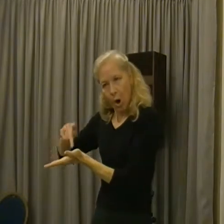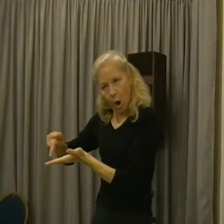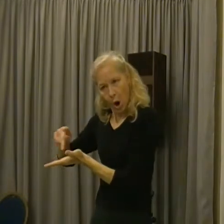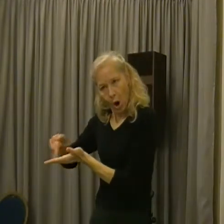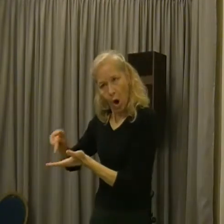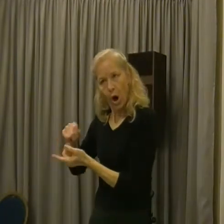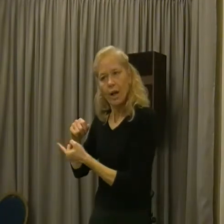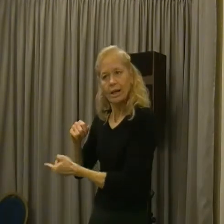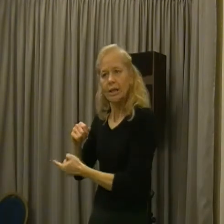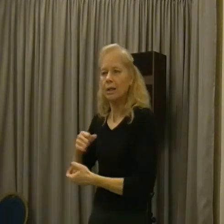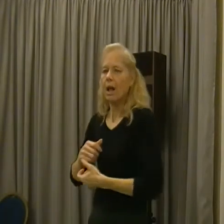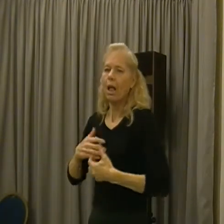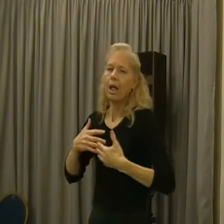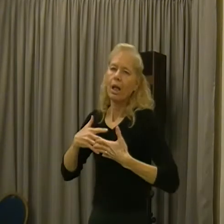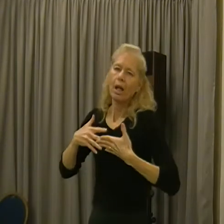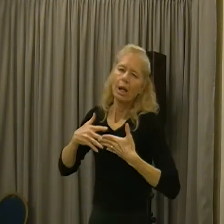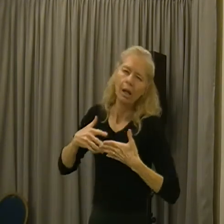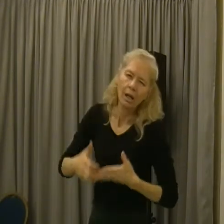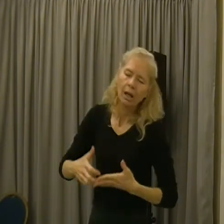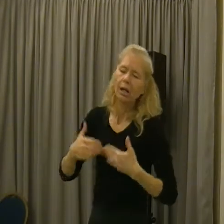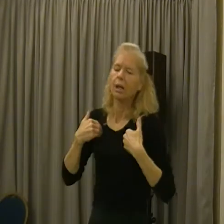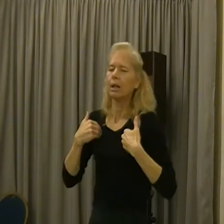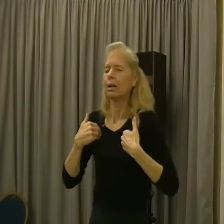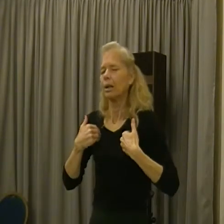That's why we glory in God's strength, so much greater than ours.